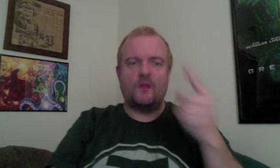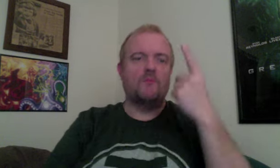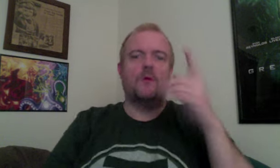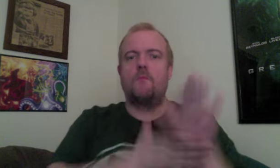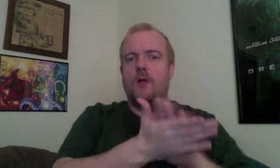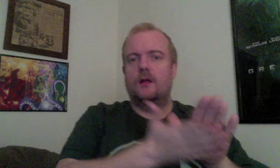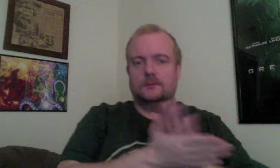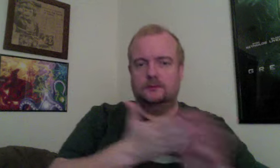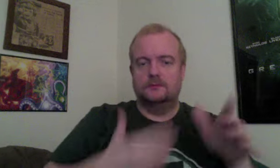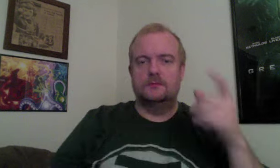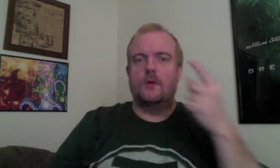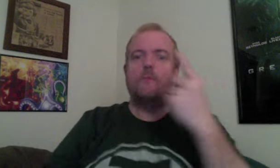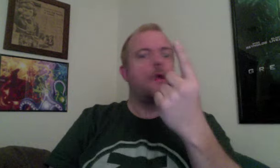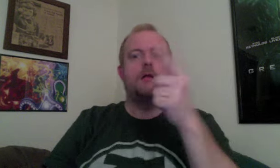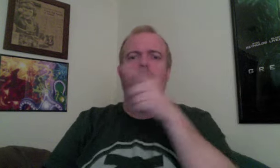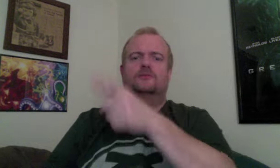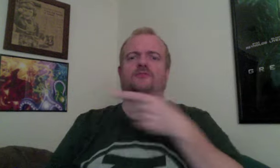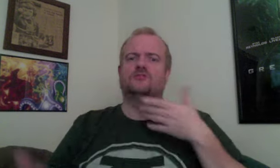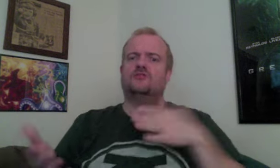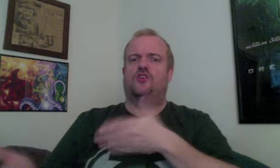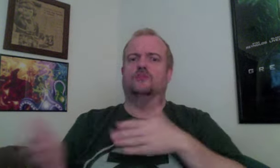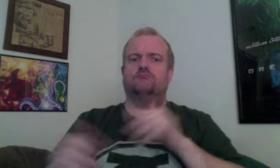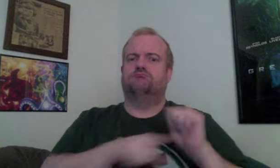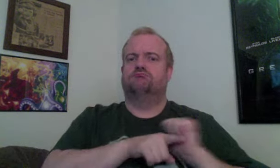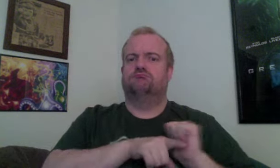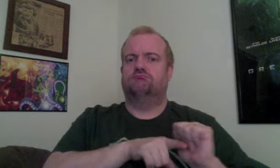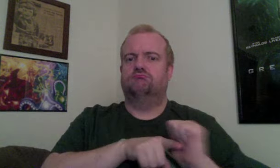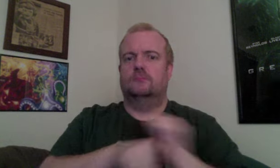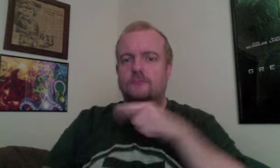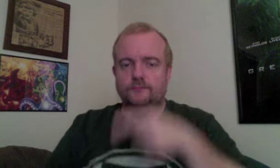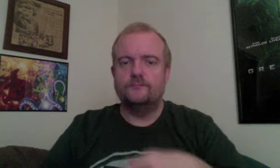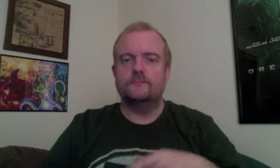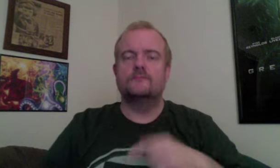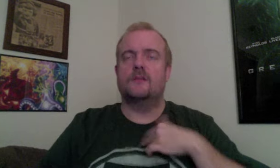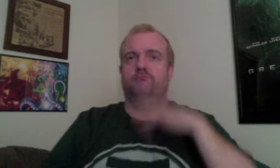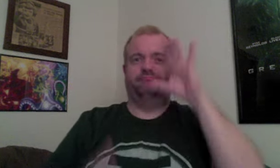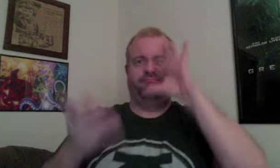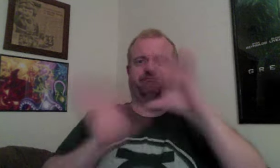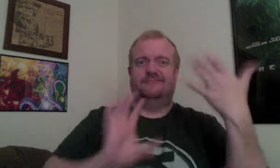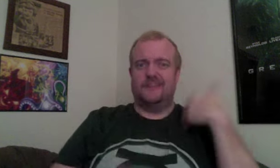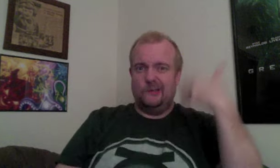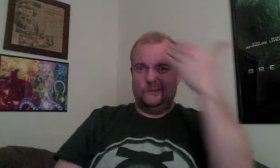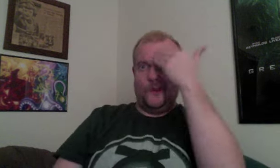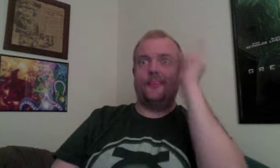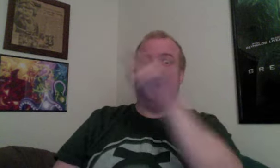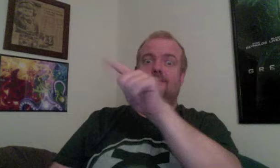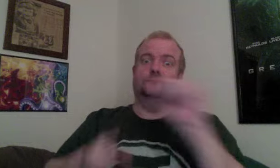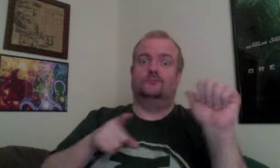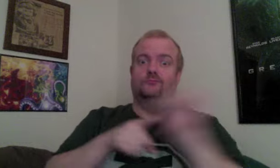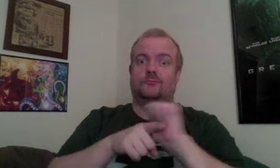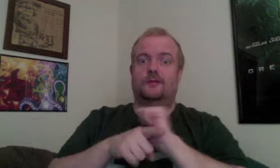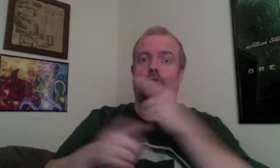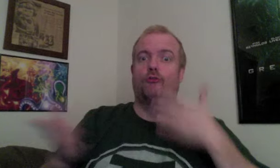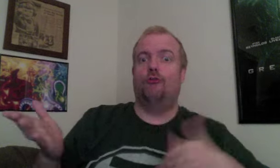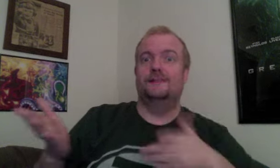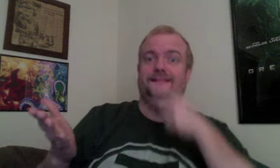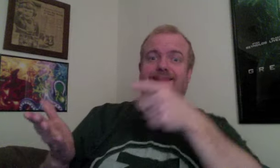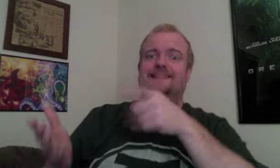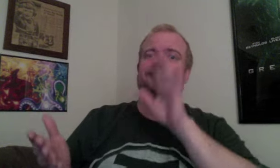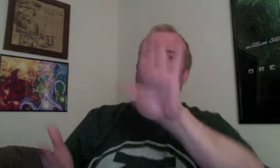In fact, the Bible says the bush burned, but was not consumed. And only one bush in the